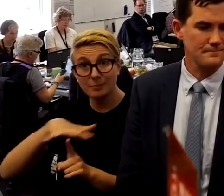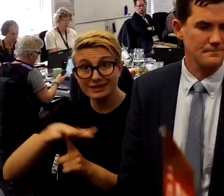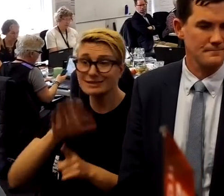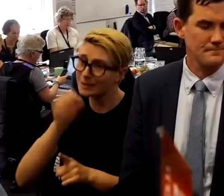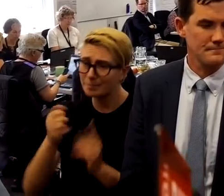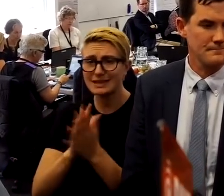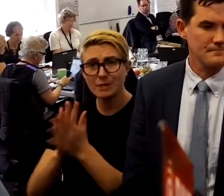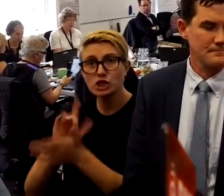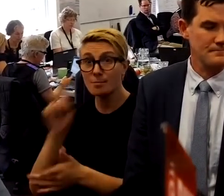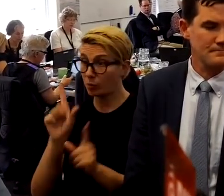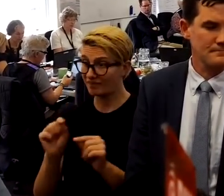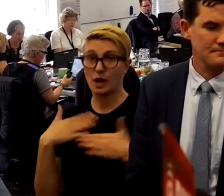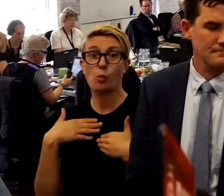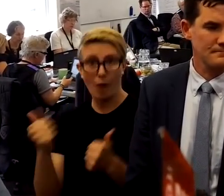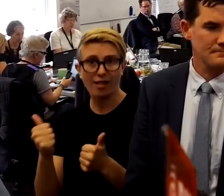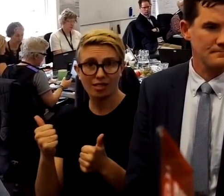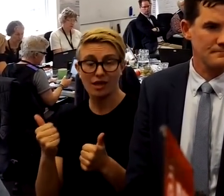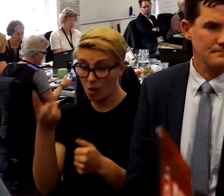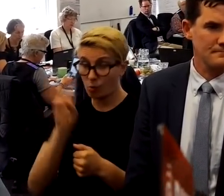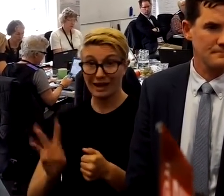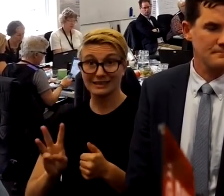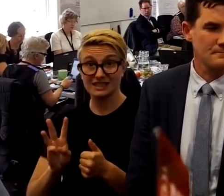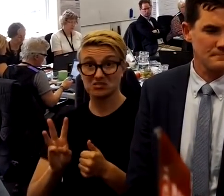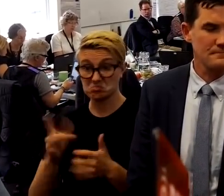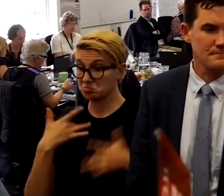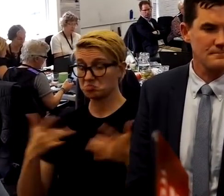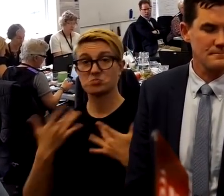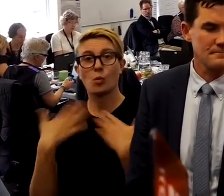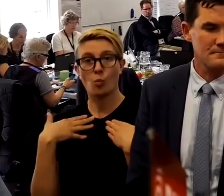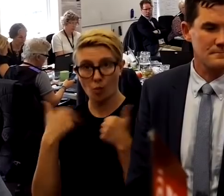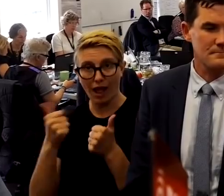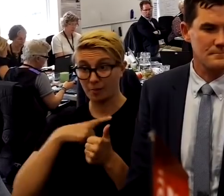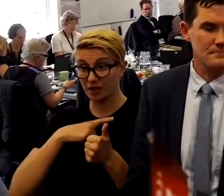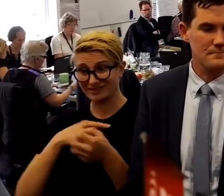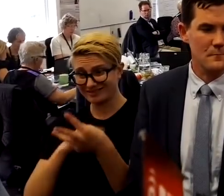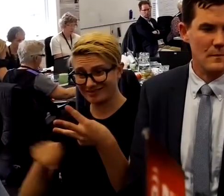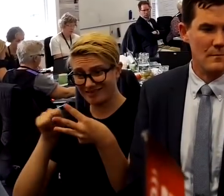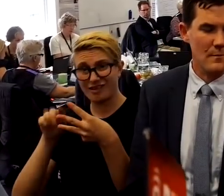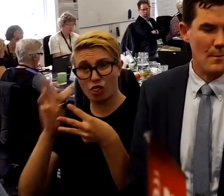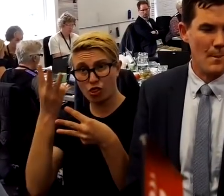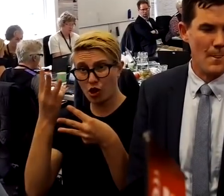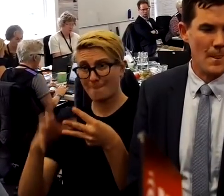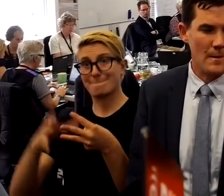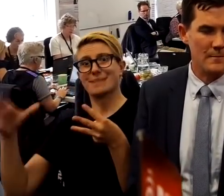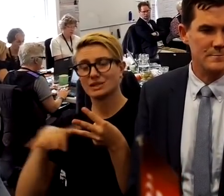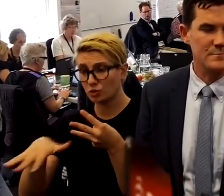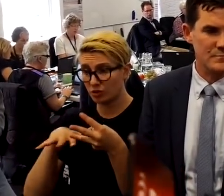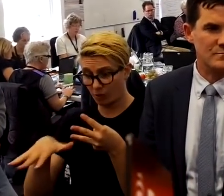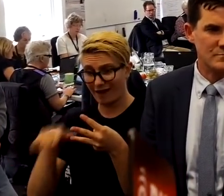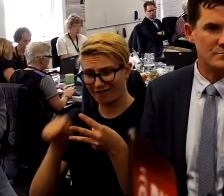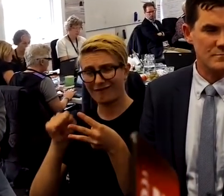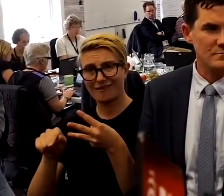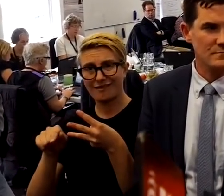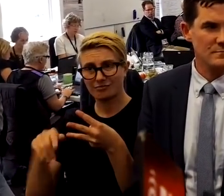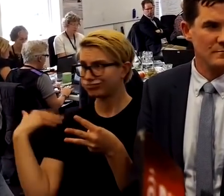have been issues, but as a whole Wellington has actually done incredibly well for such a significant earthquake. So we're actually really pleased on the